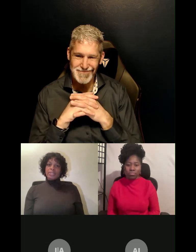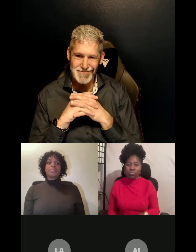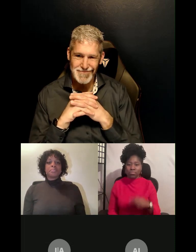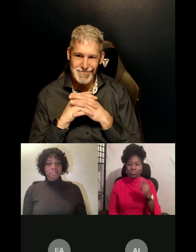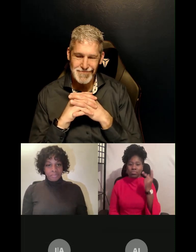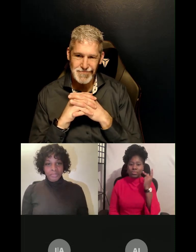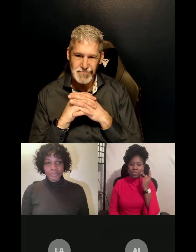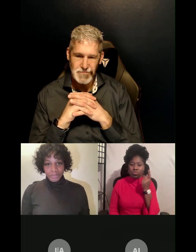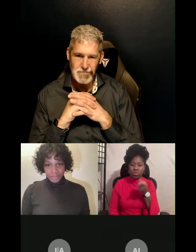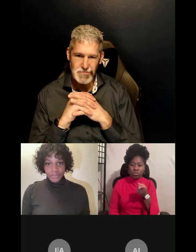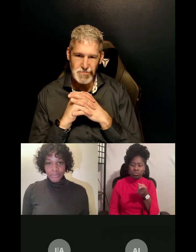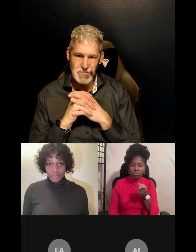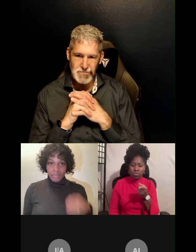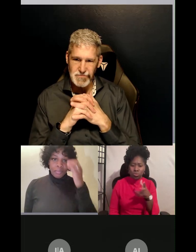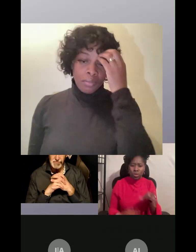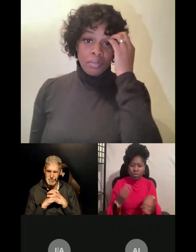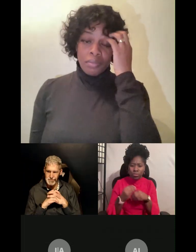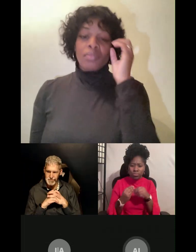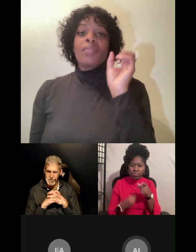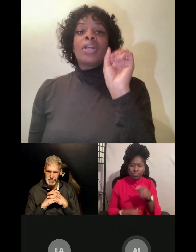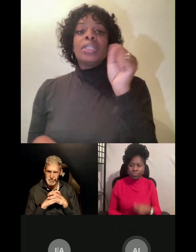Yeah.